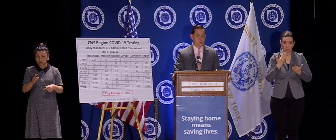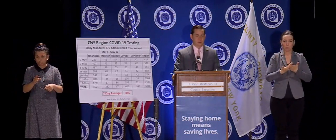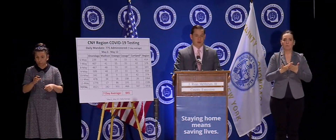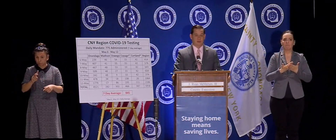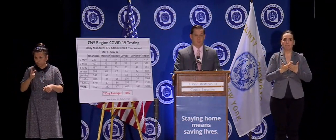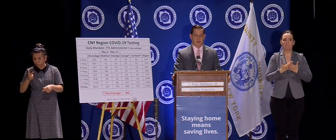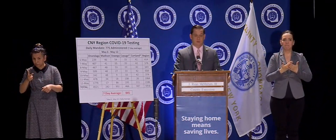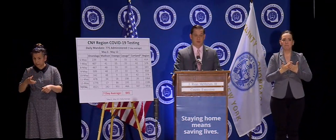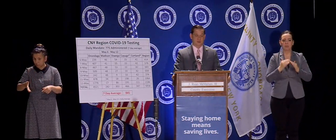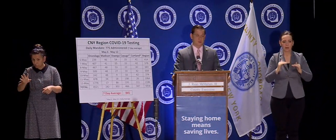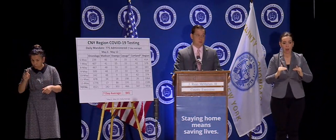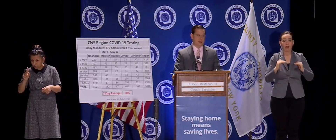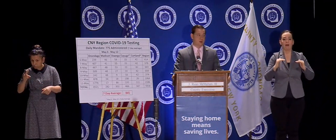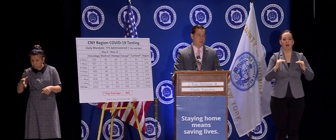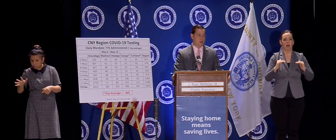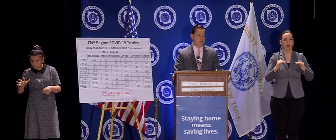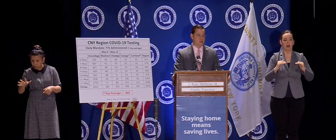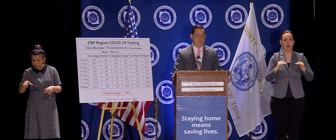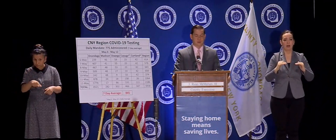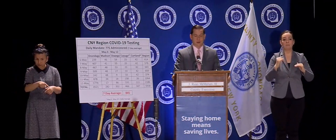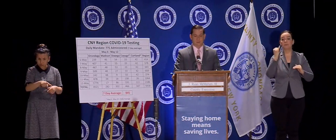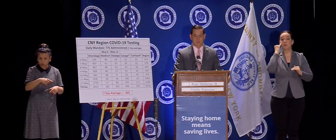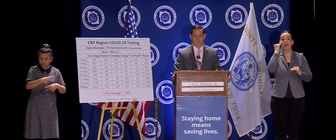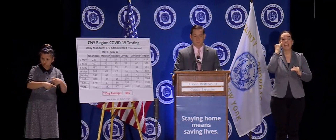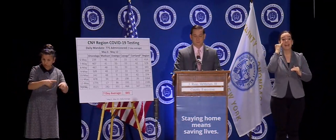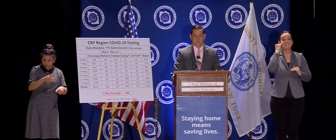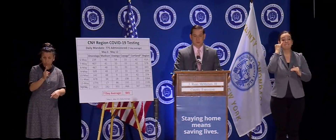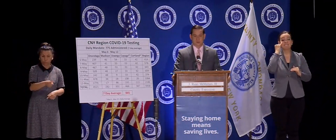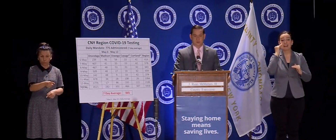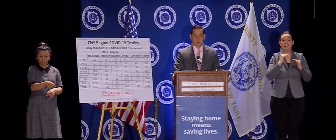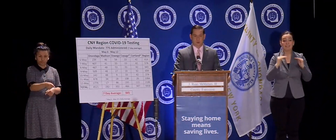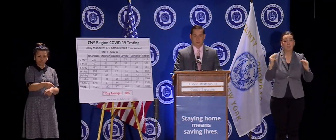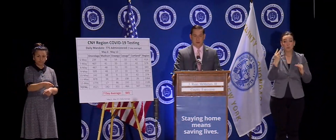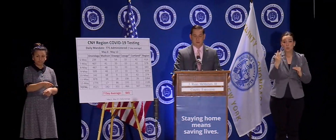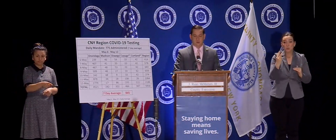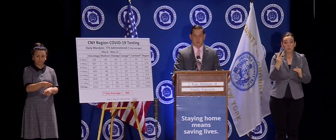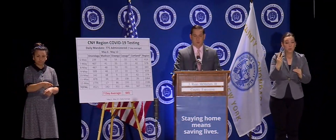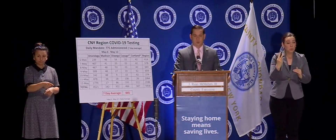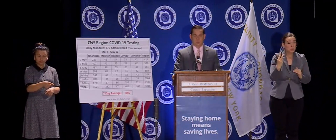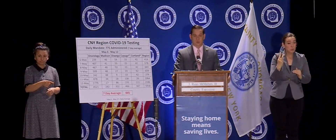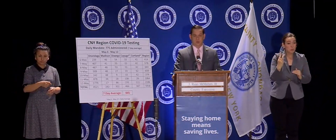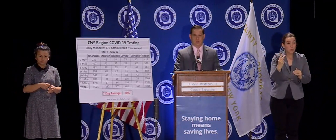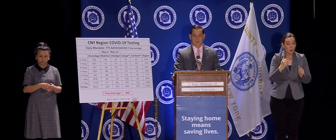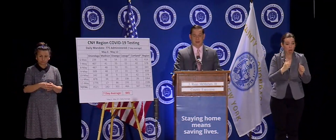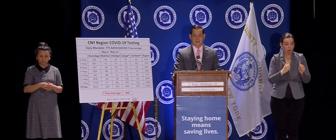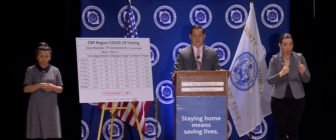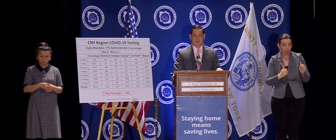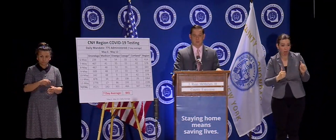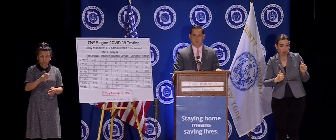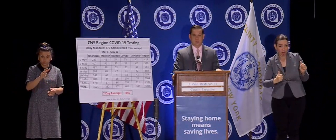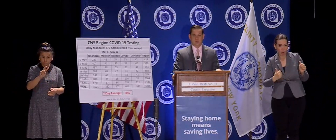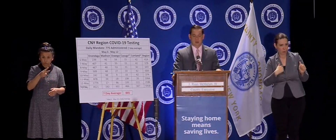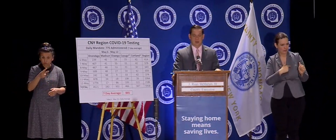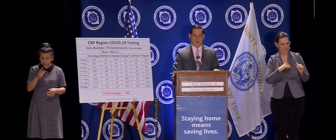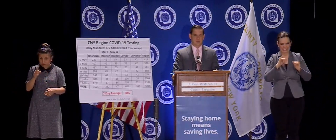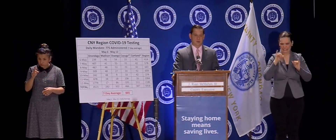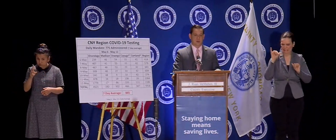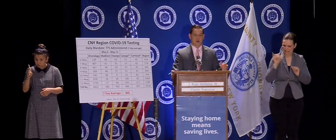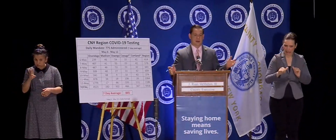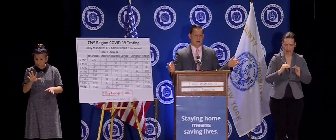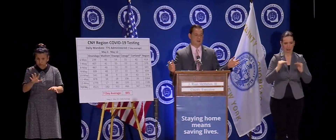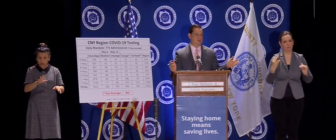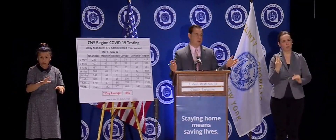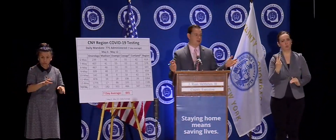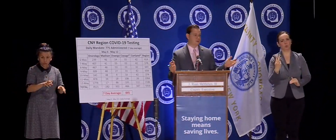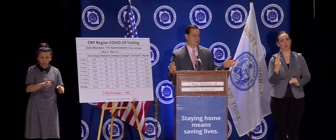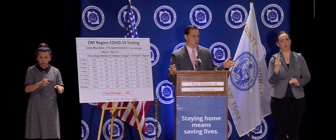that everybody feels we got to go backwards. And so, but yeah, so your command team, and it's really